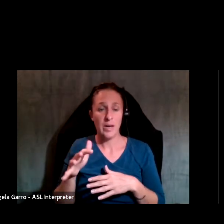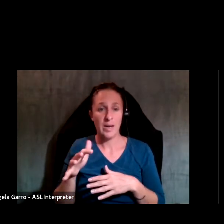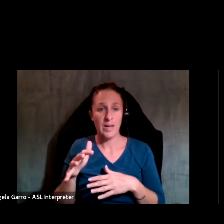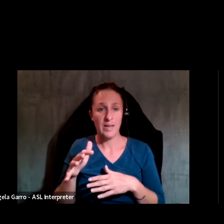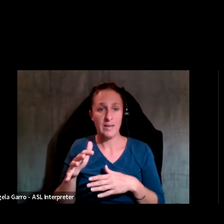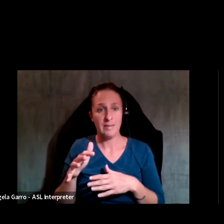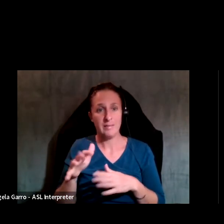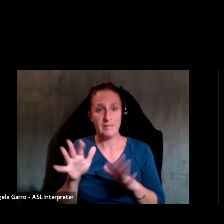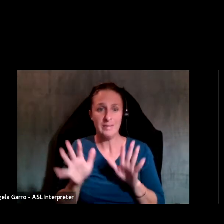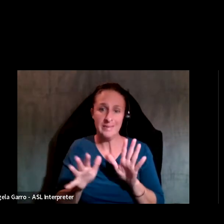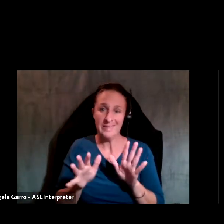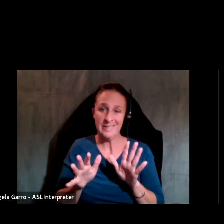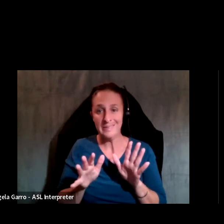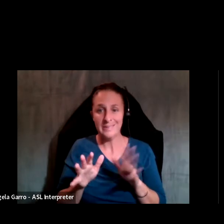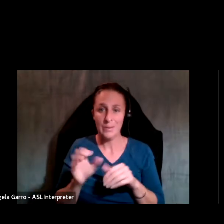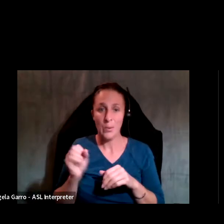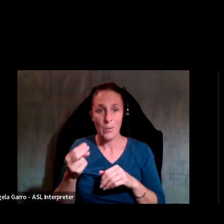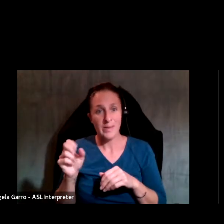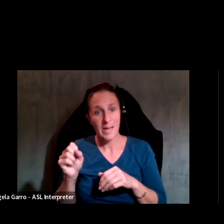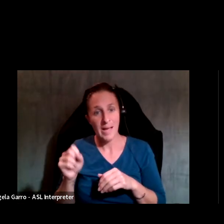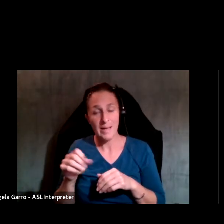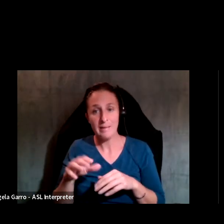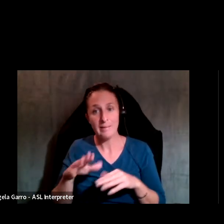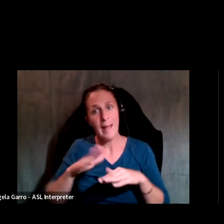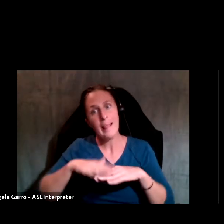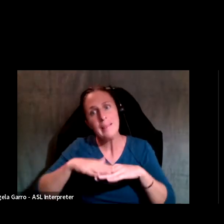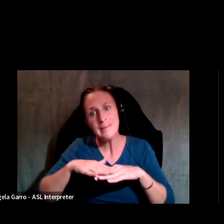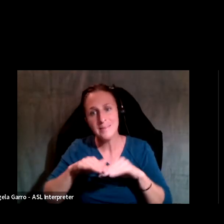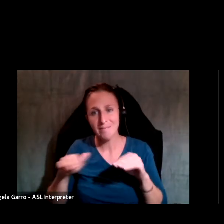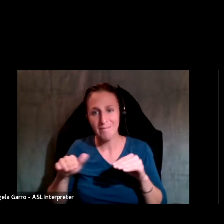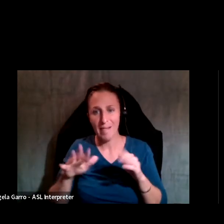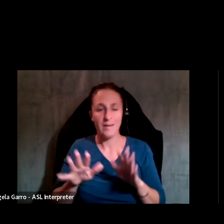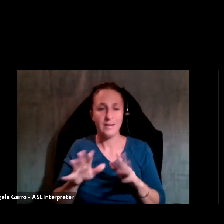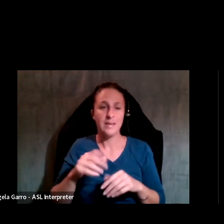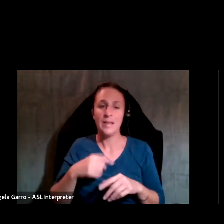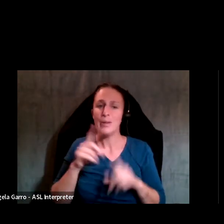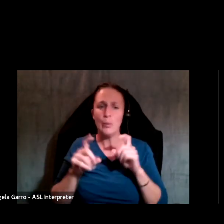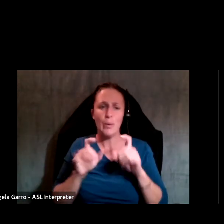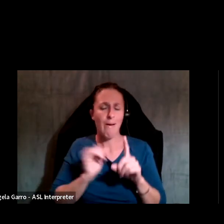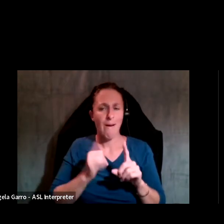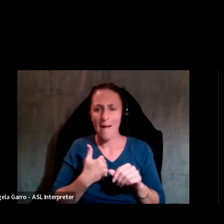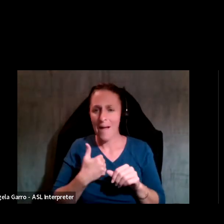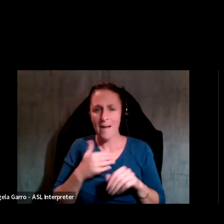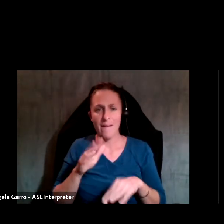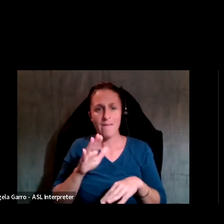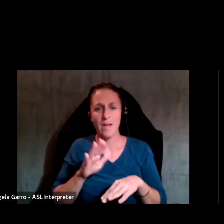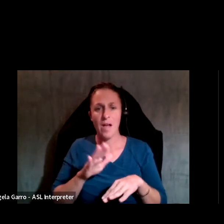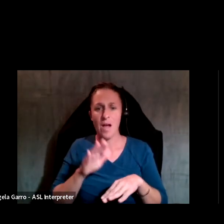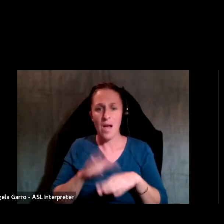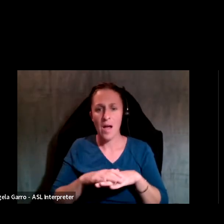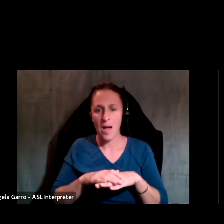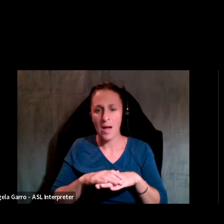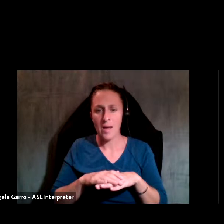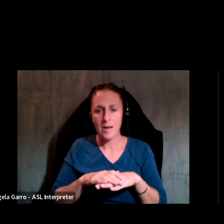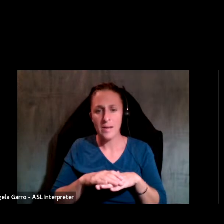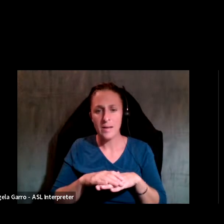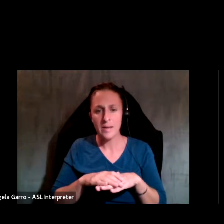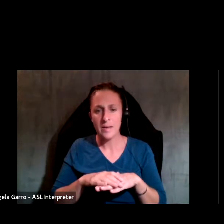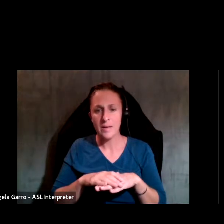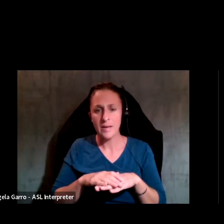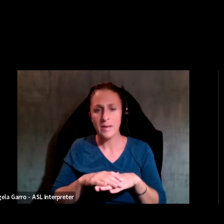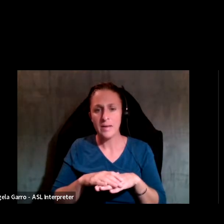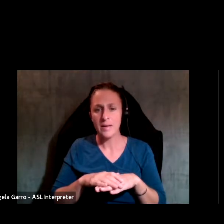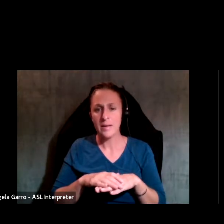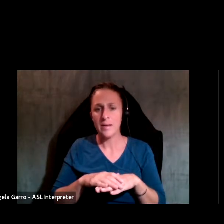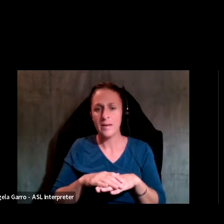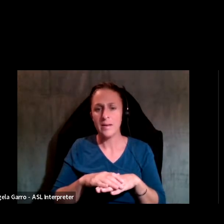backhanded. Oh yeah, at least it's flat. The question I really have is on counselors, and and I'm